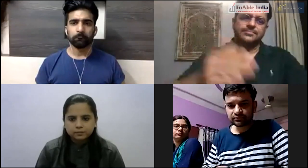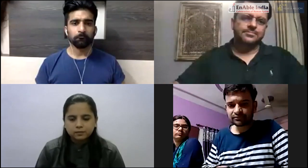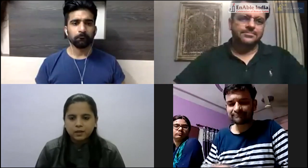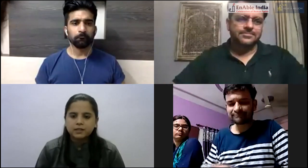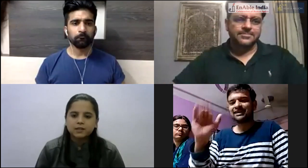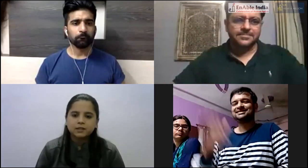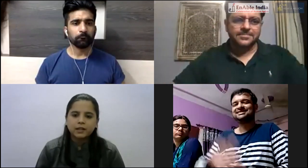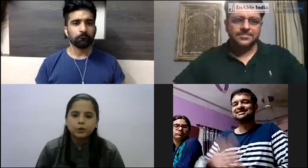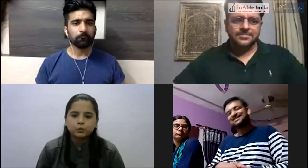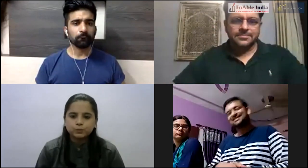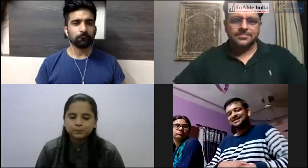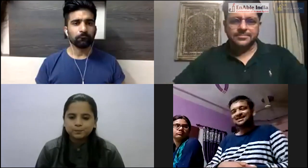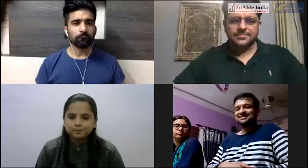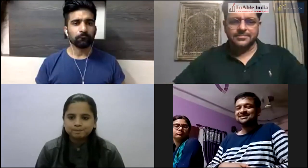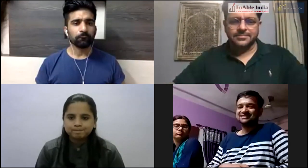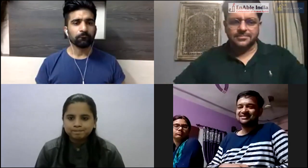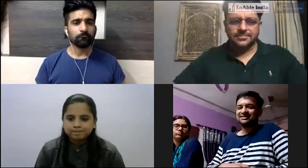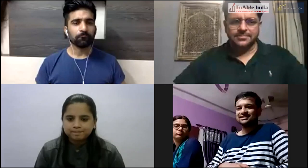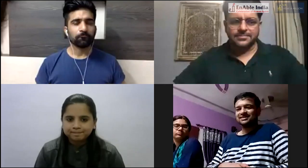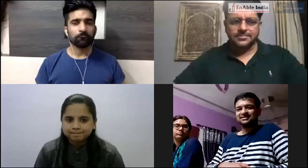Okay, great. Thank you.